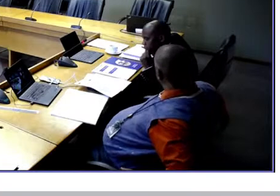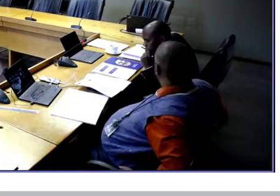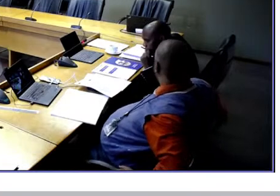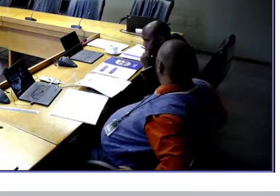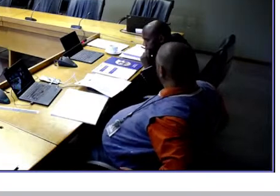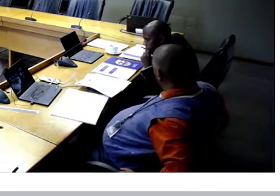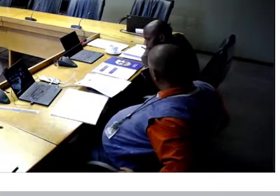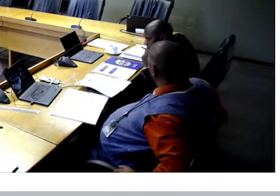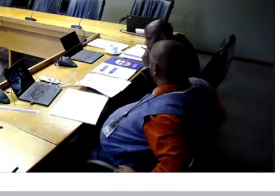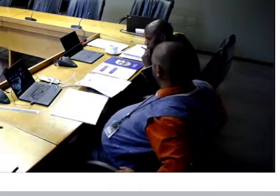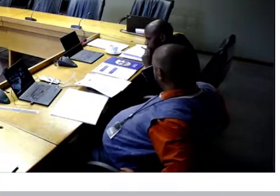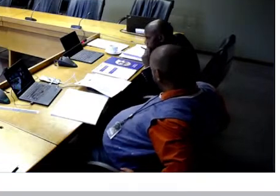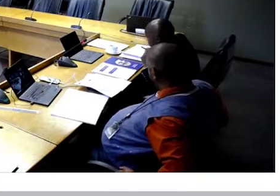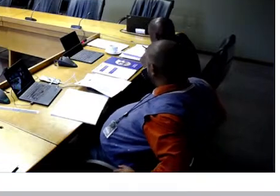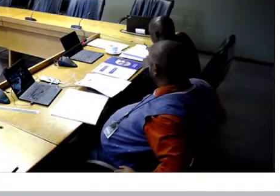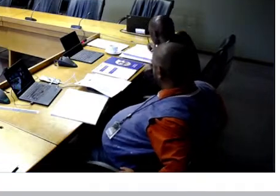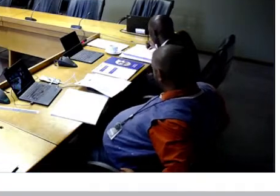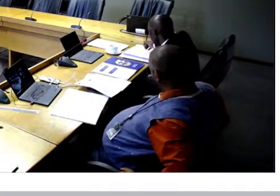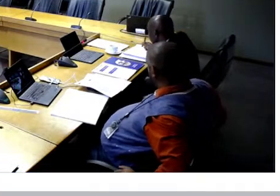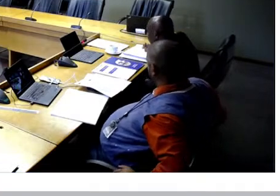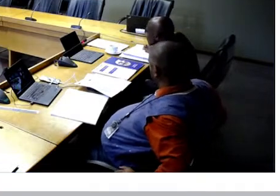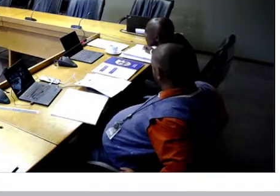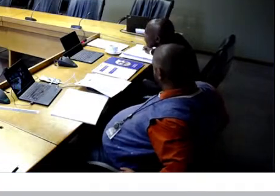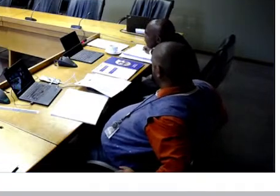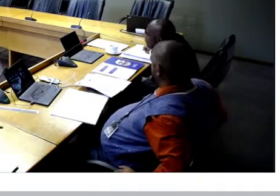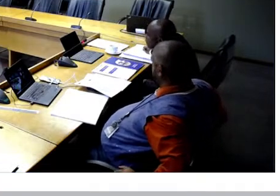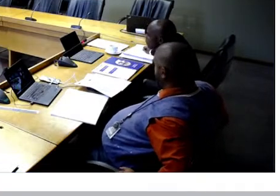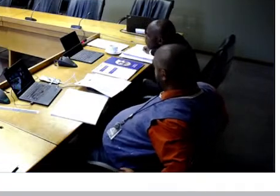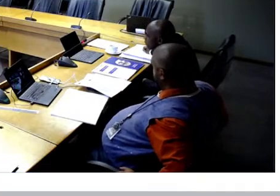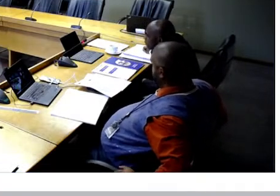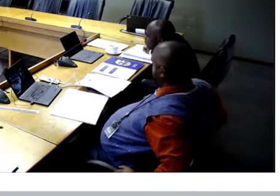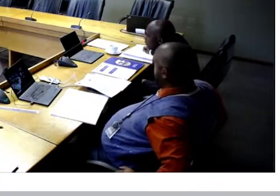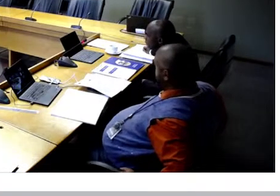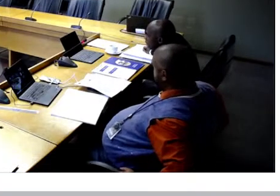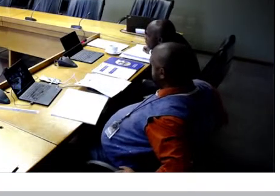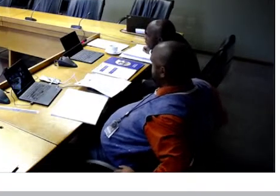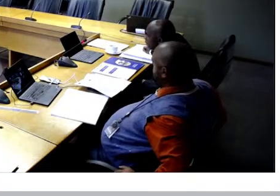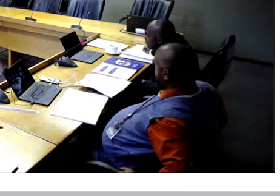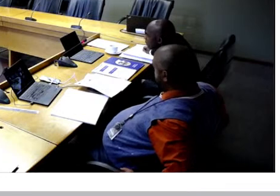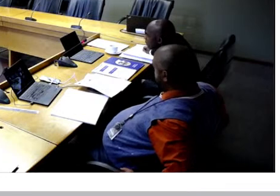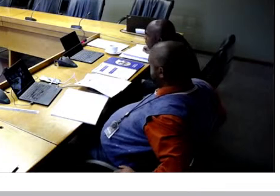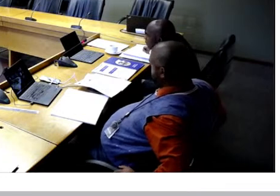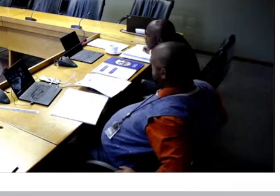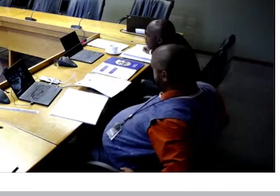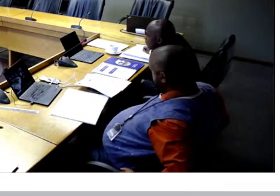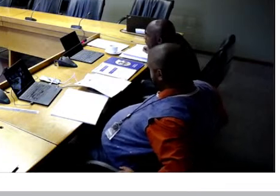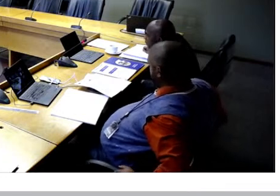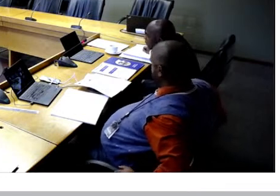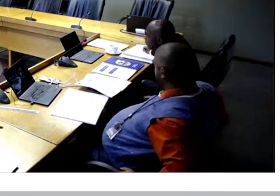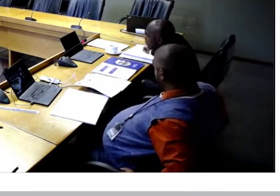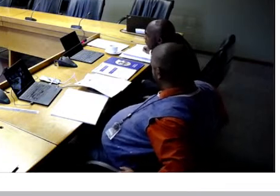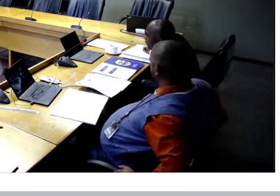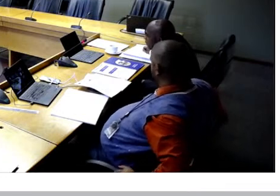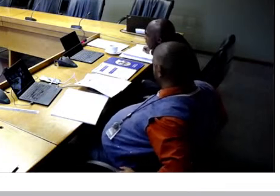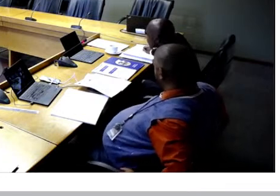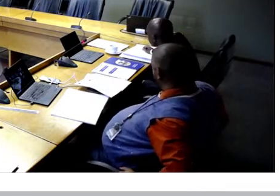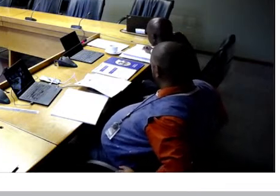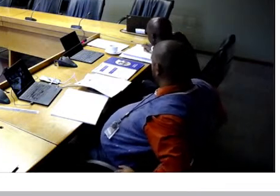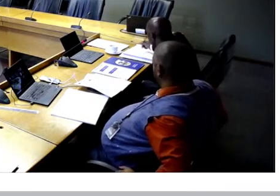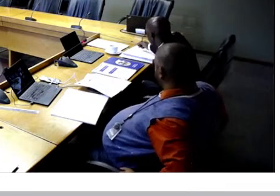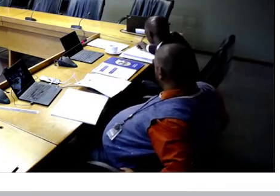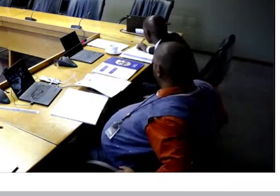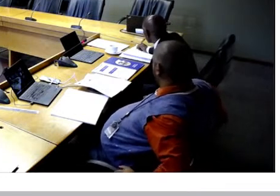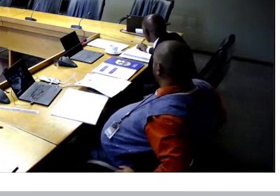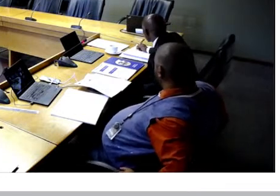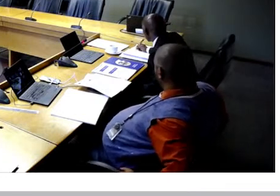in the technical phases. So we are very happy to share with the committee the documents we've requested as well, to save the